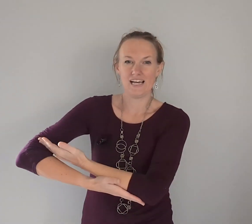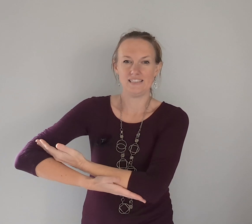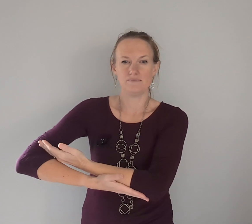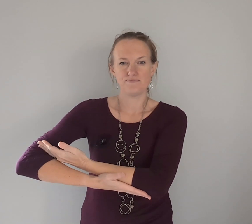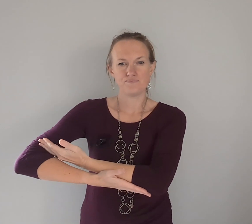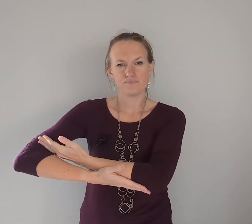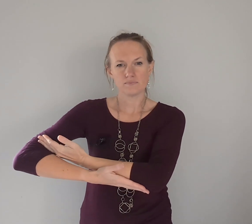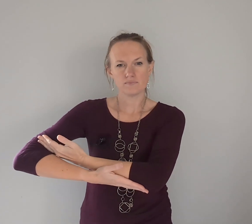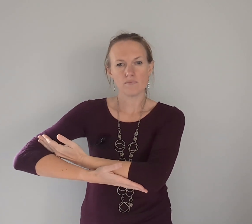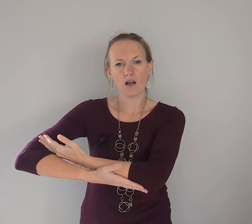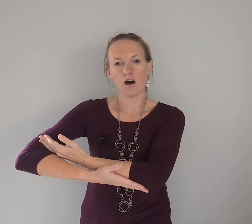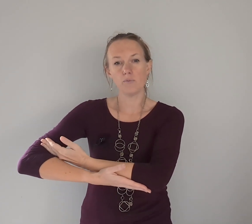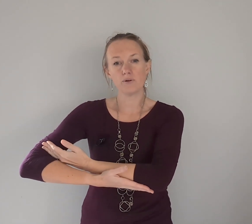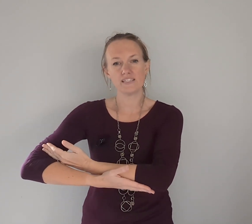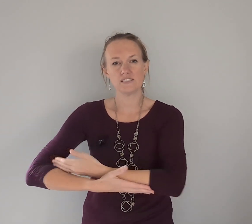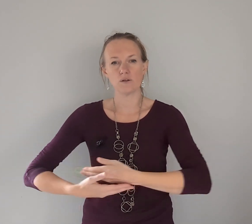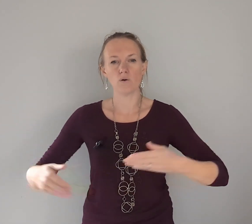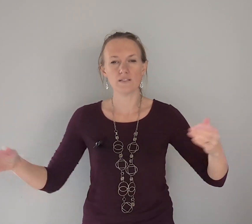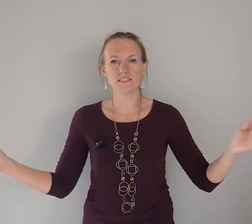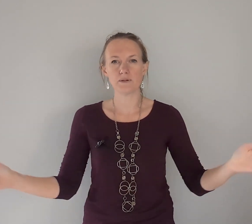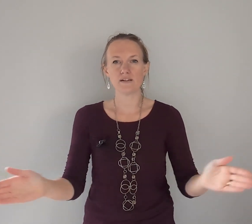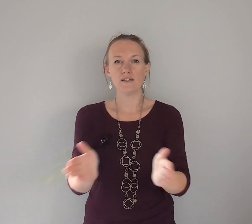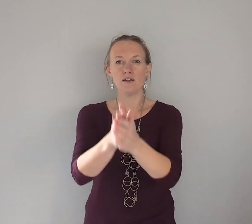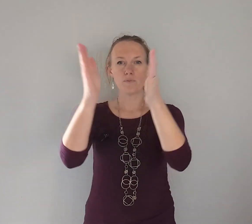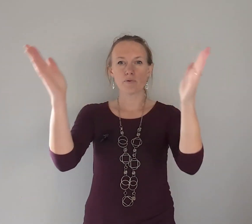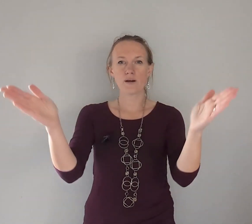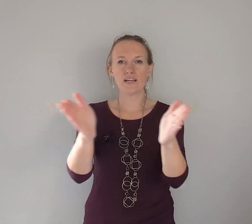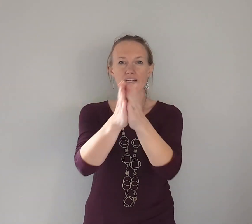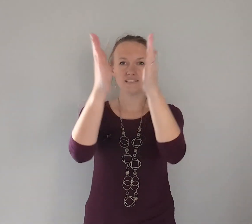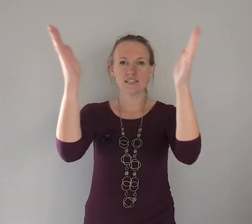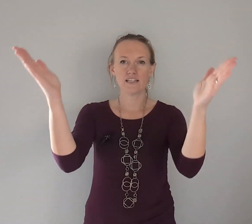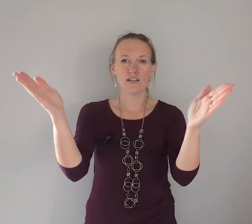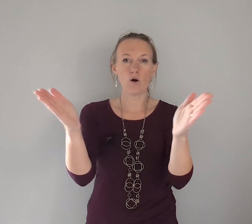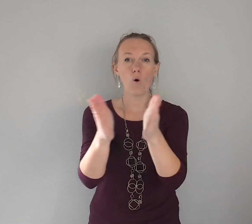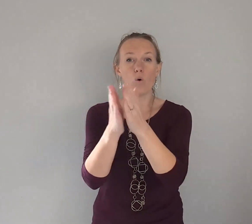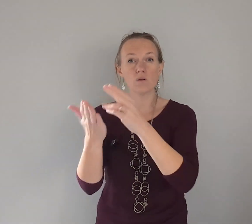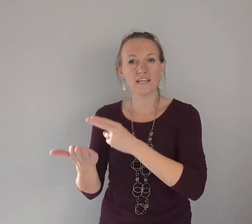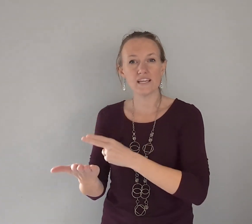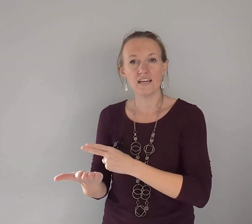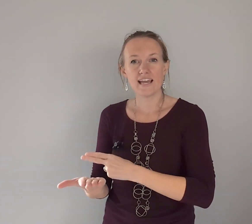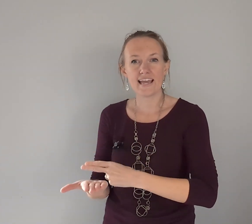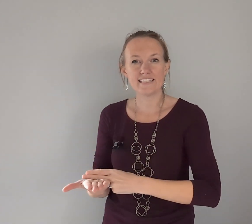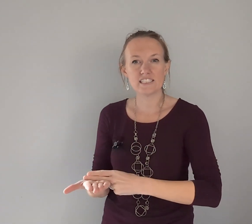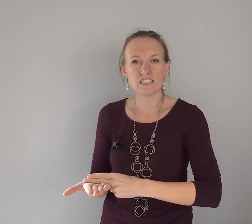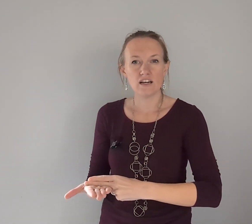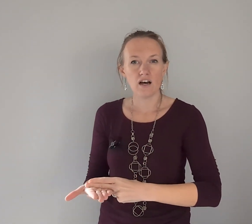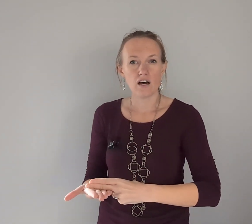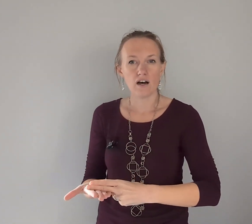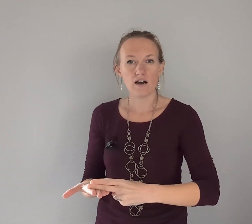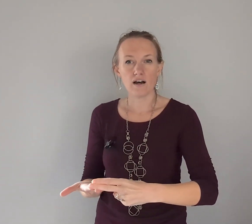Son. All praise to the Holy Spirit. Praise, and then holy, H.